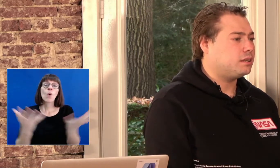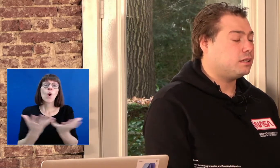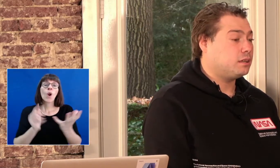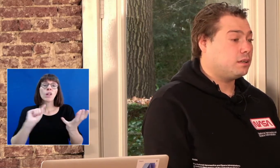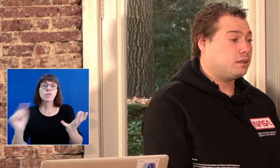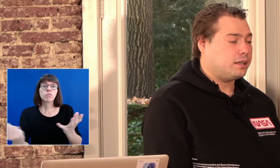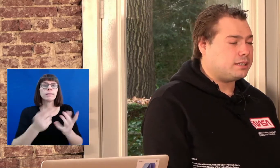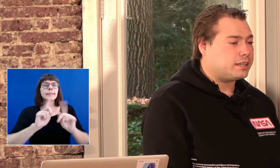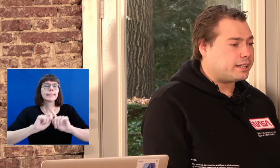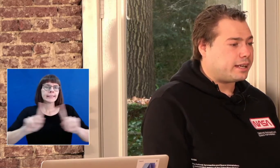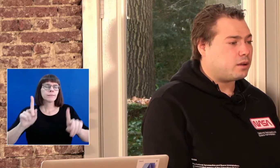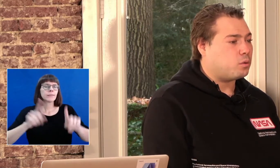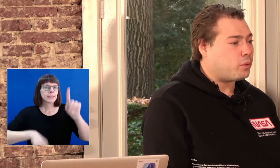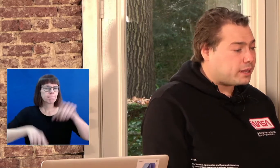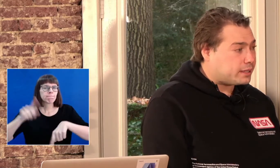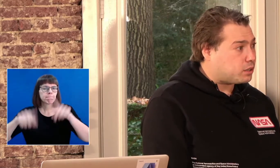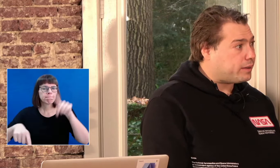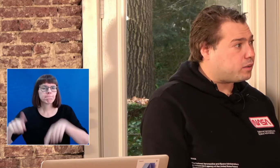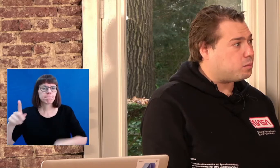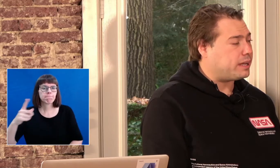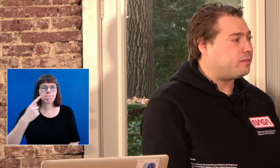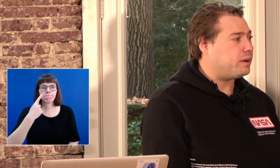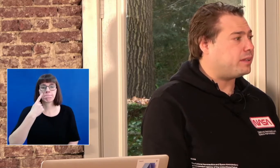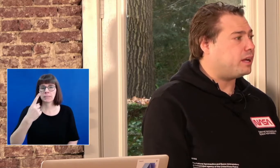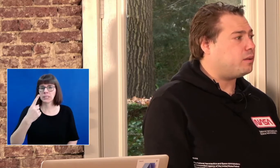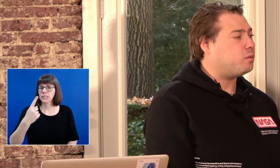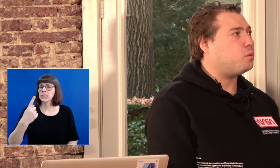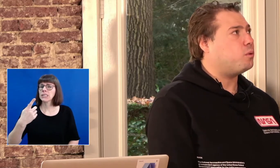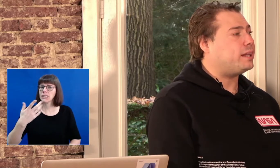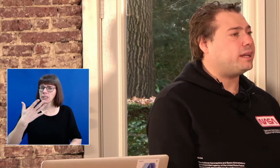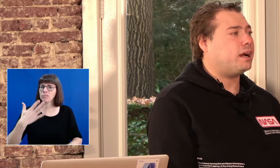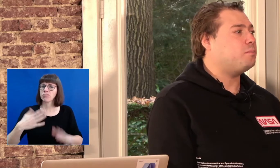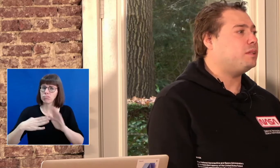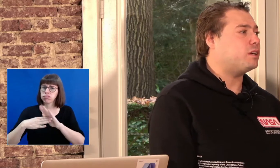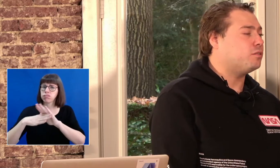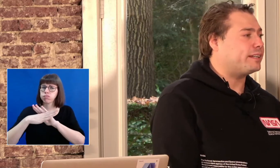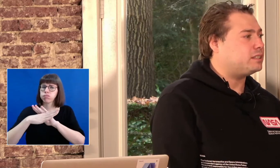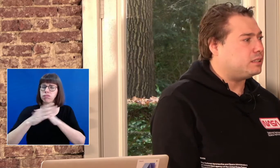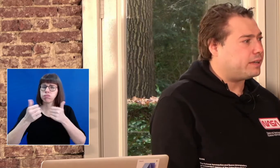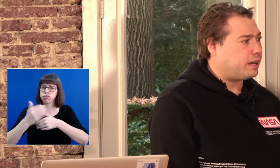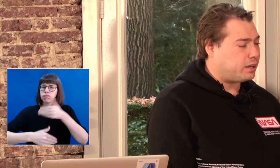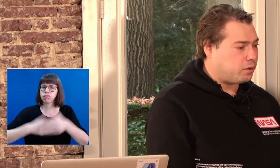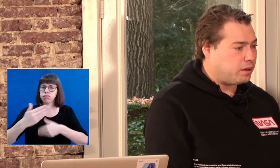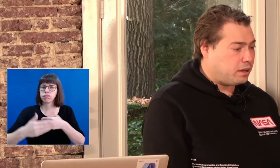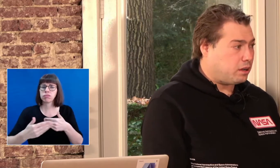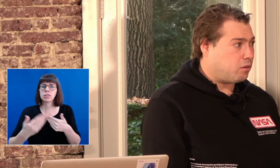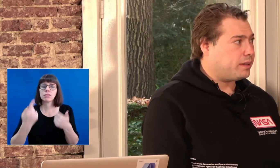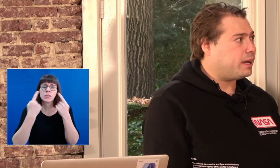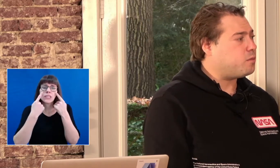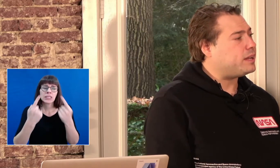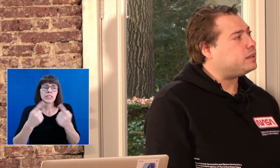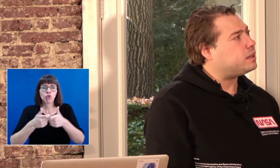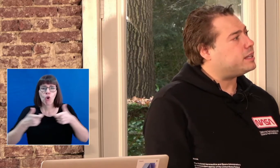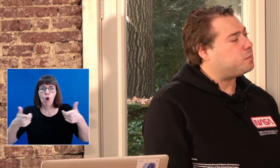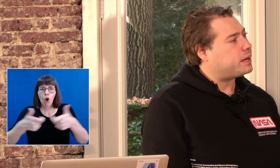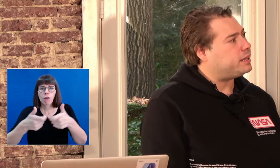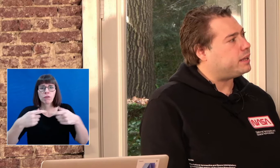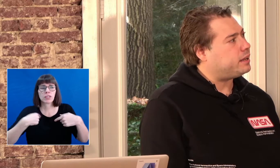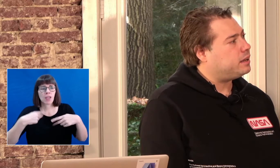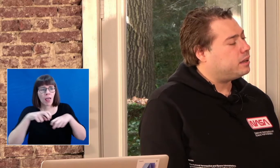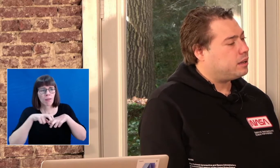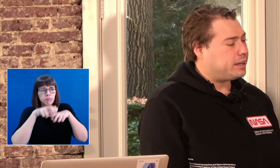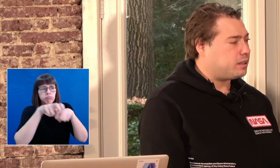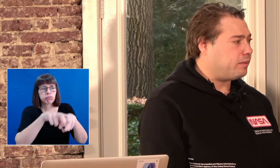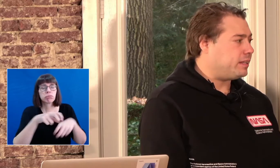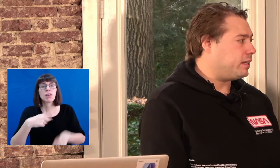that it's getting great. It's going from, I mean the conference scene where I go. When I went in the